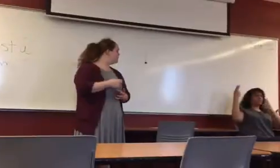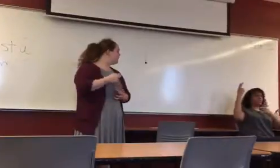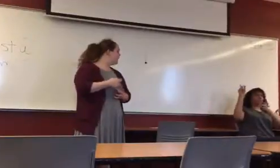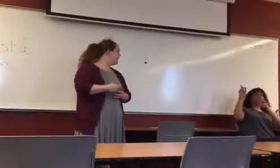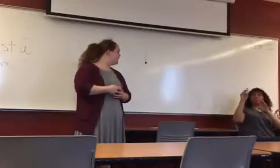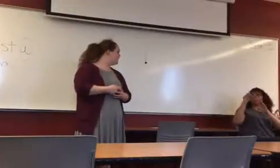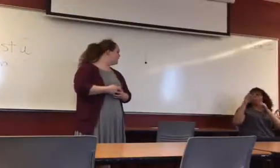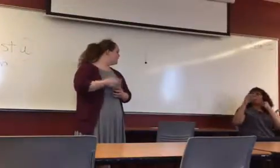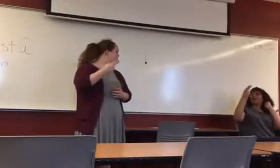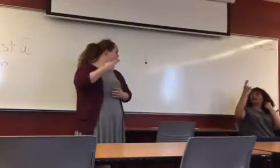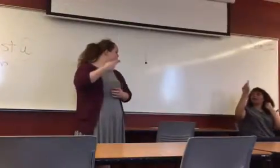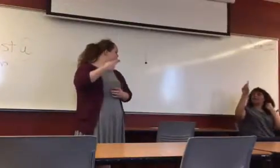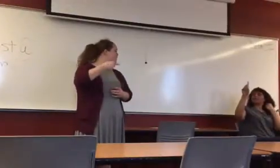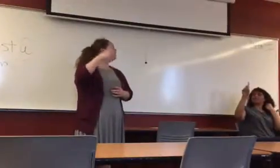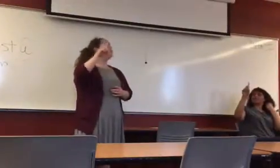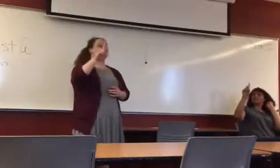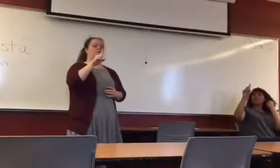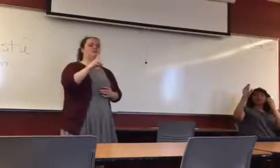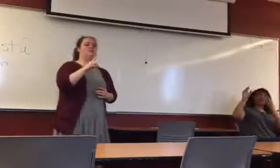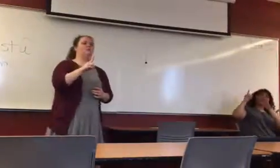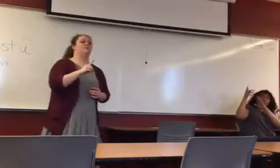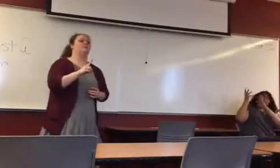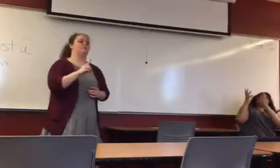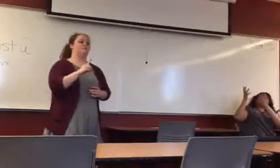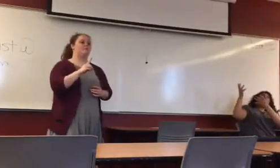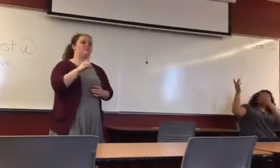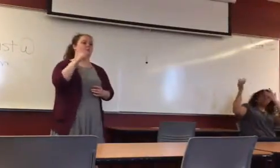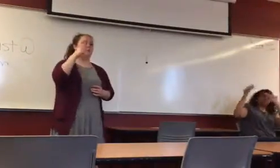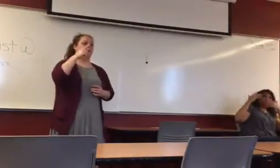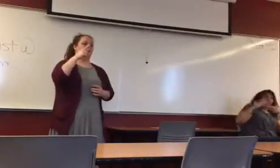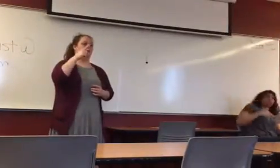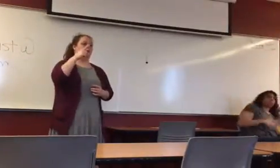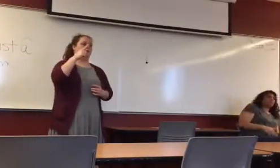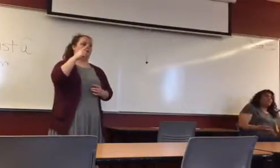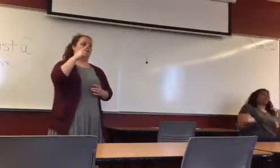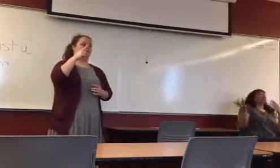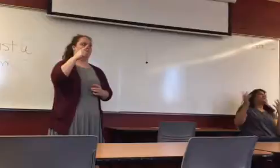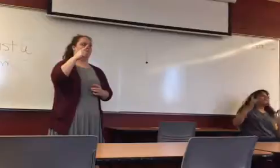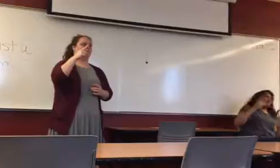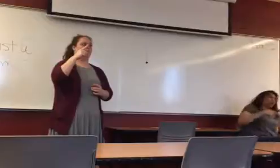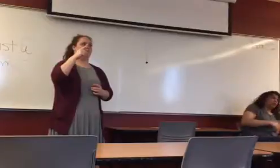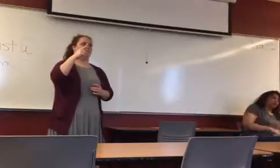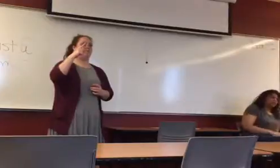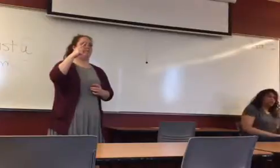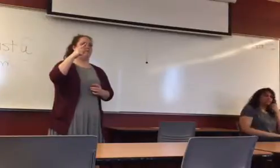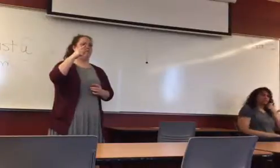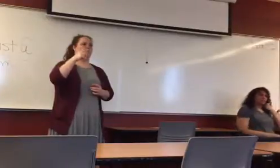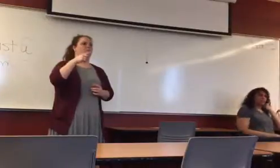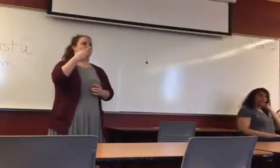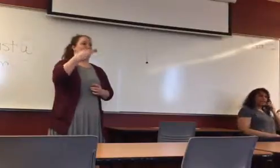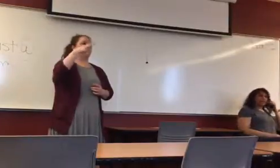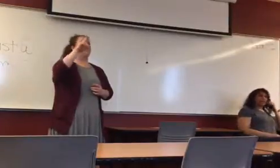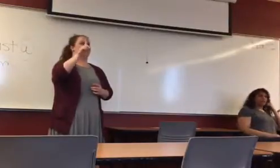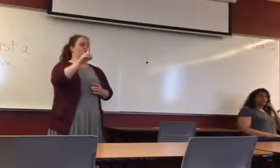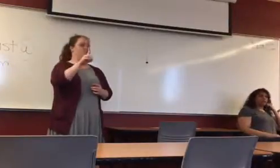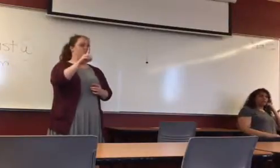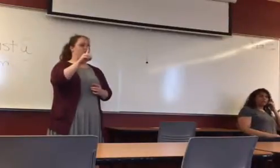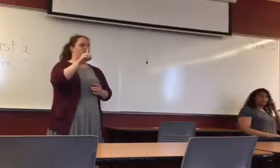person, like a HUD, HUD, they're like our people who rain down on us. It's HUD, it's HUD, Mhm.